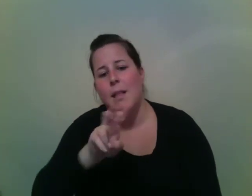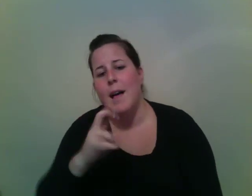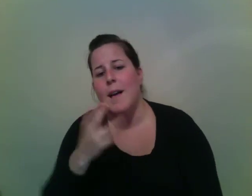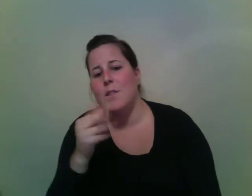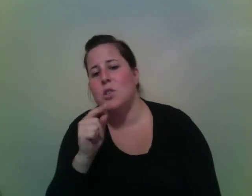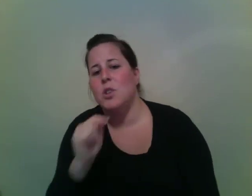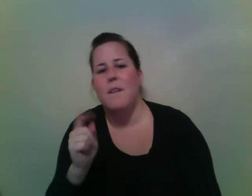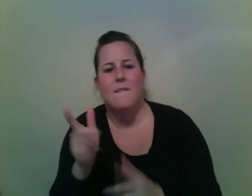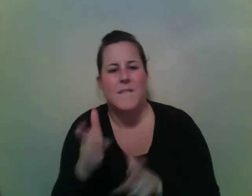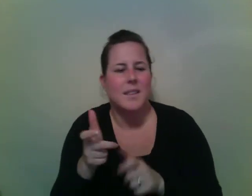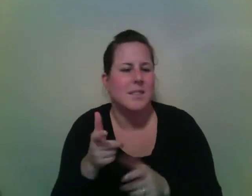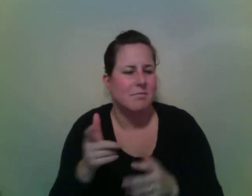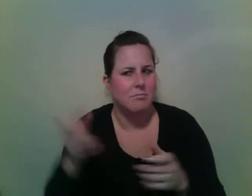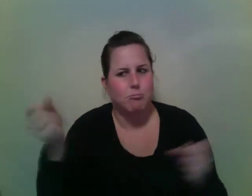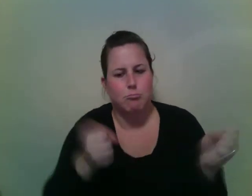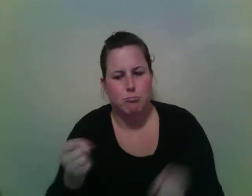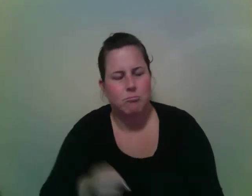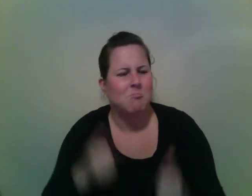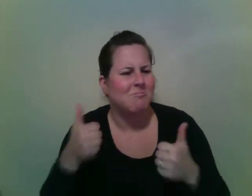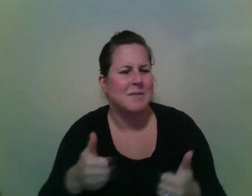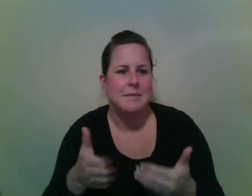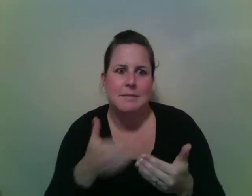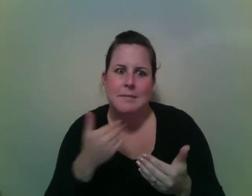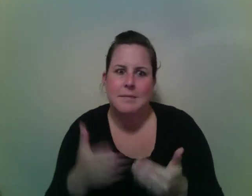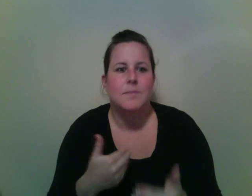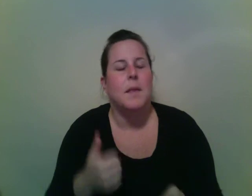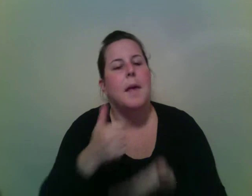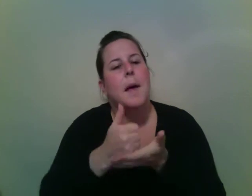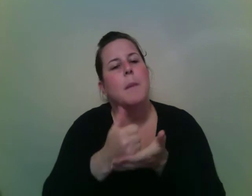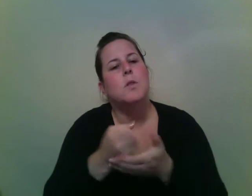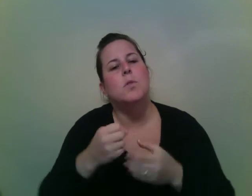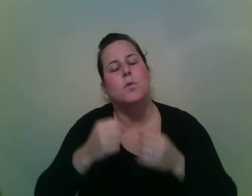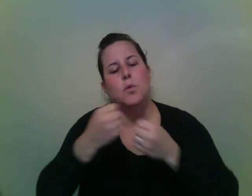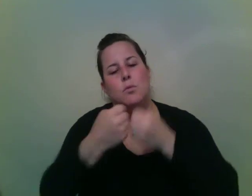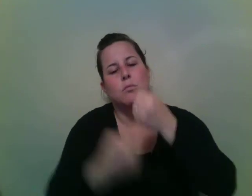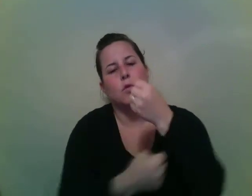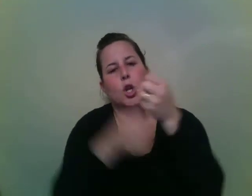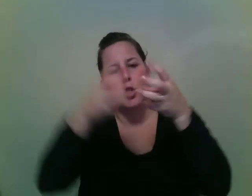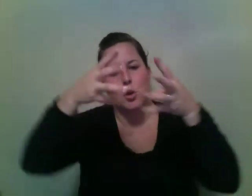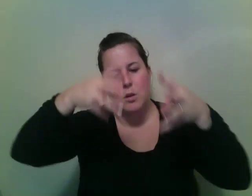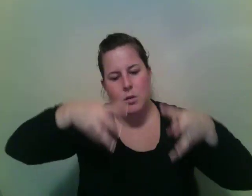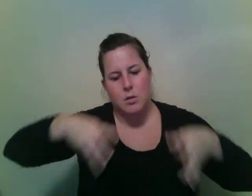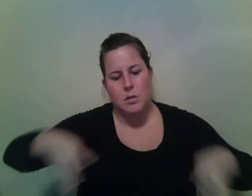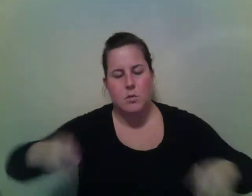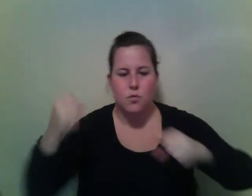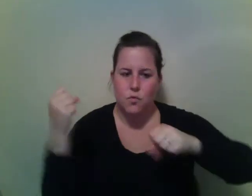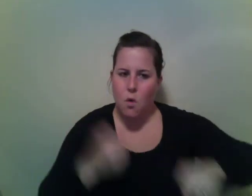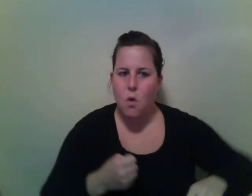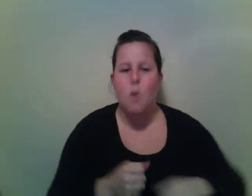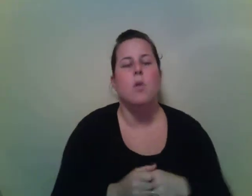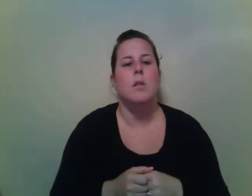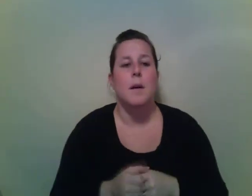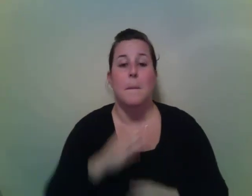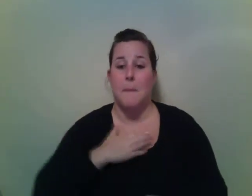do. It helps you build a solid foundation because, in my opinion, building really, really, really wide